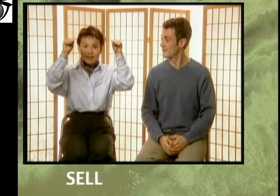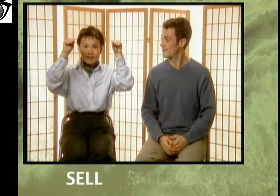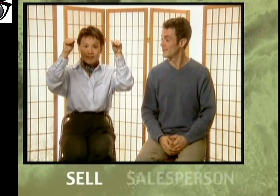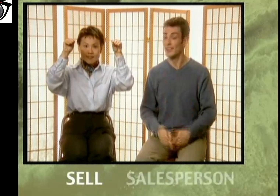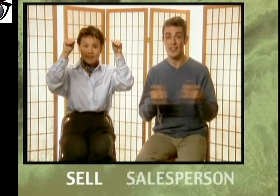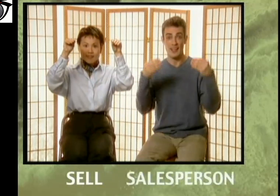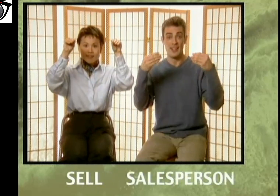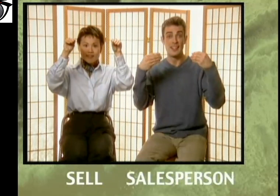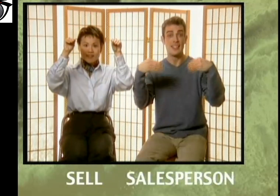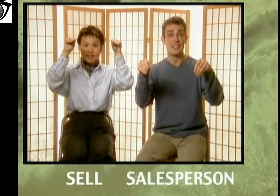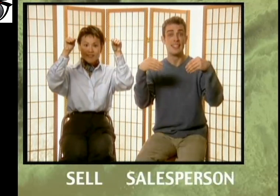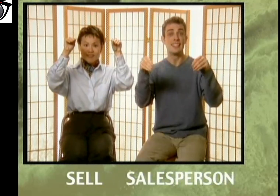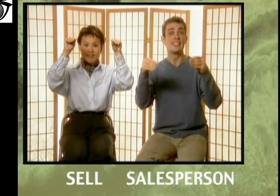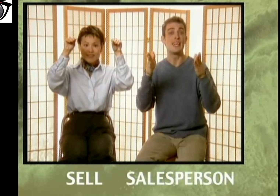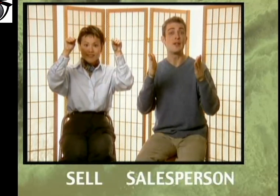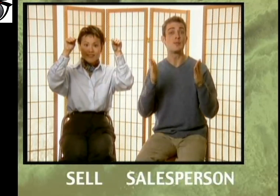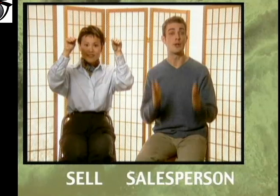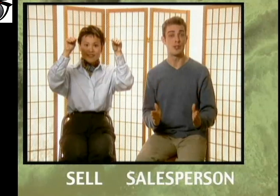Sell.